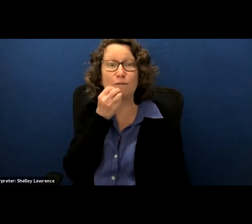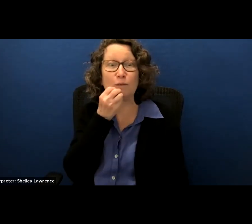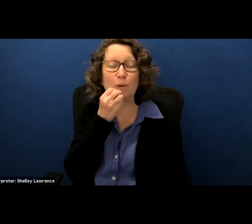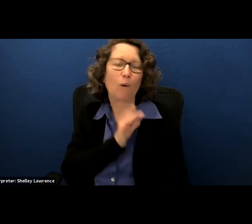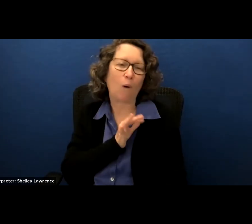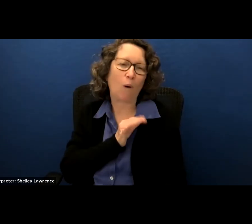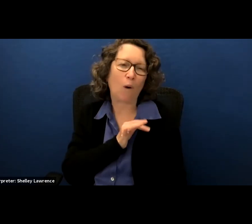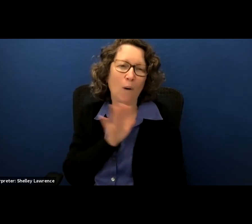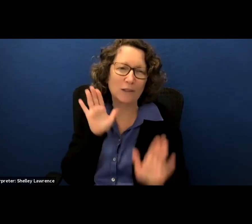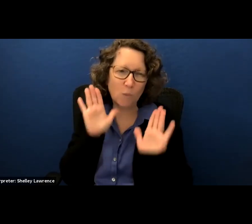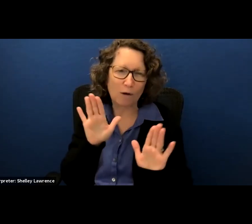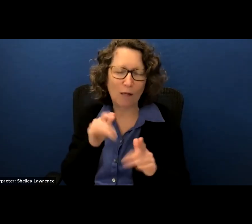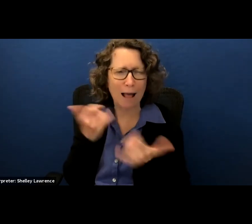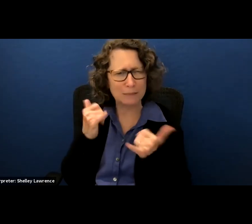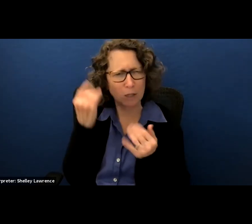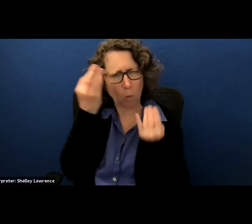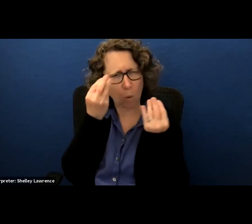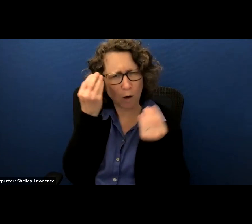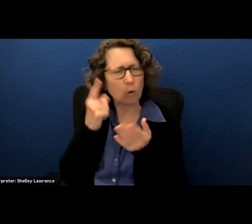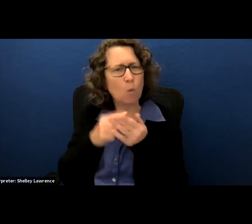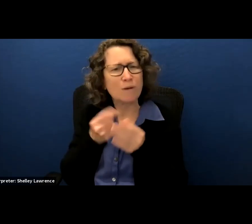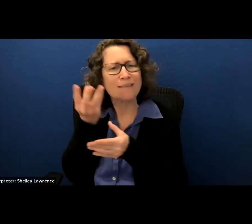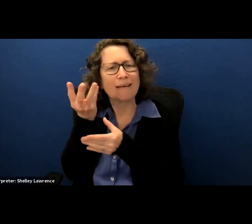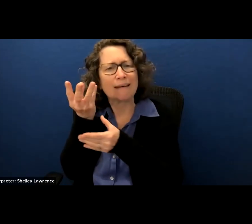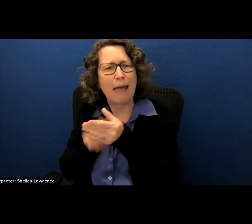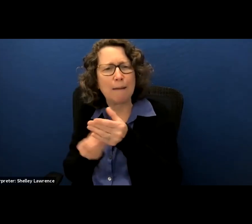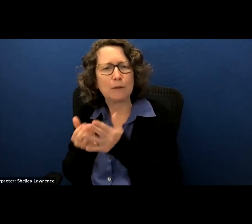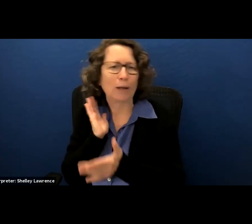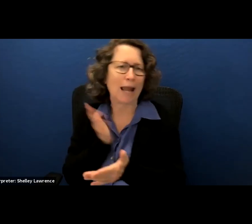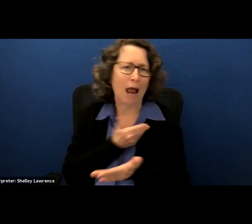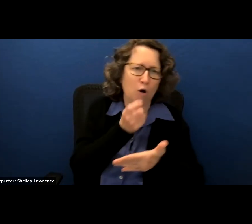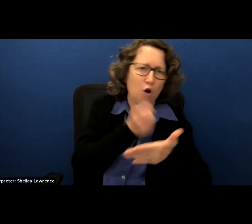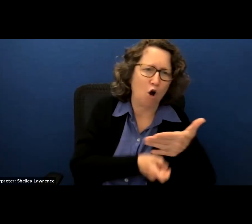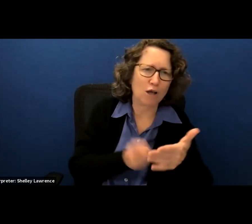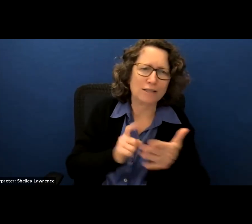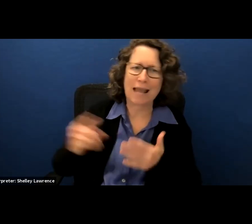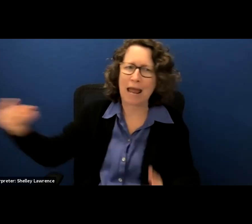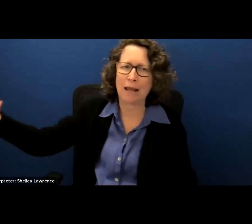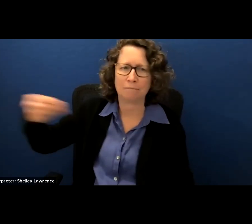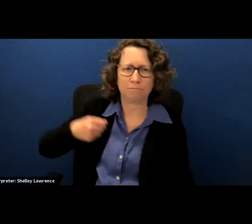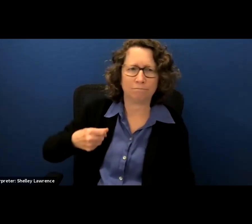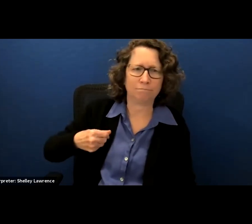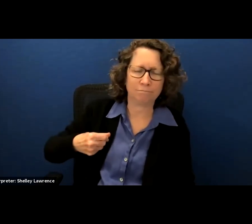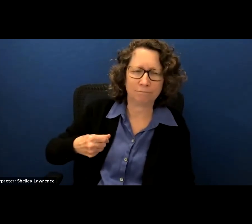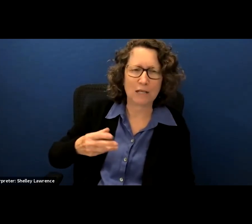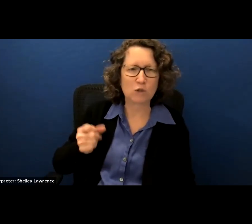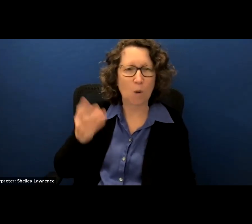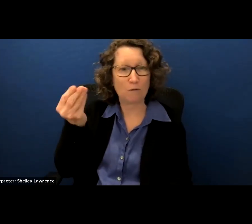excellent. And I'm still wondering what's the gap between our cost and the reimbursement.